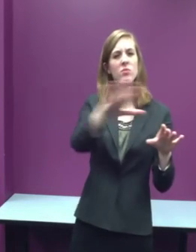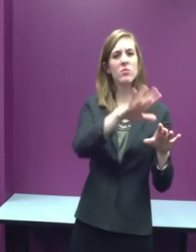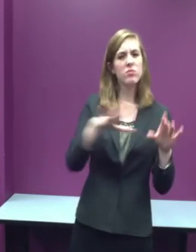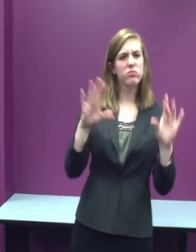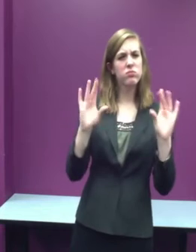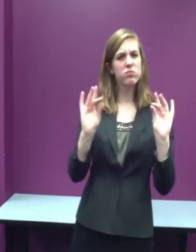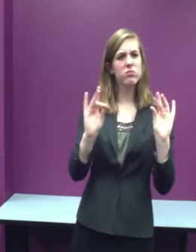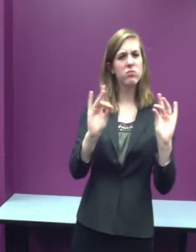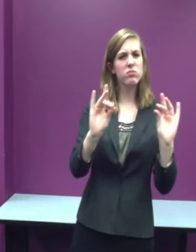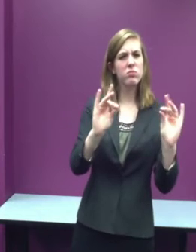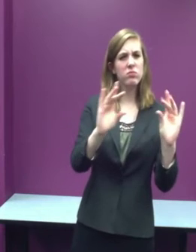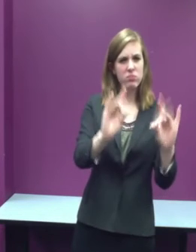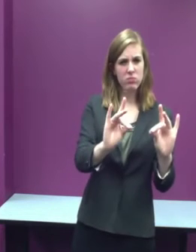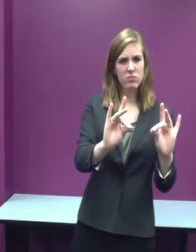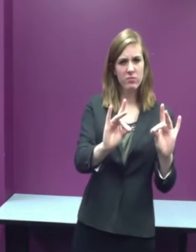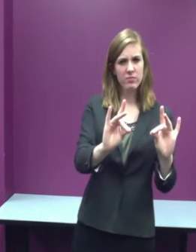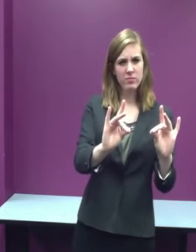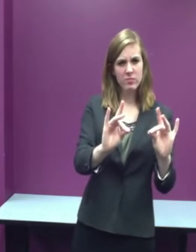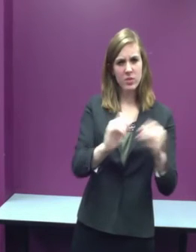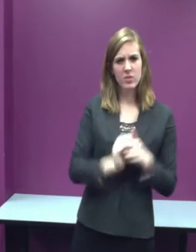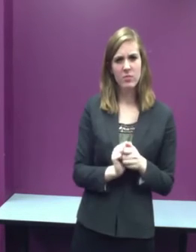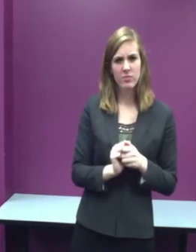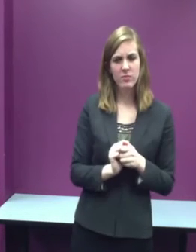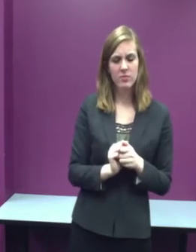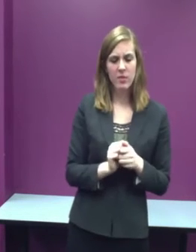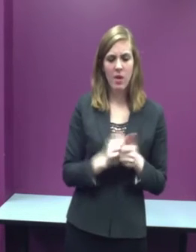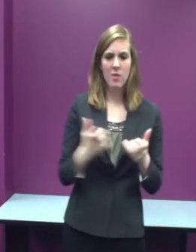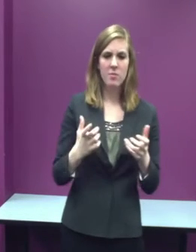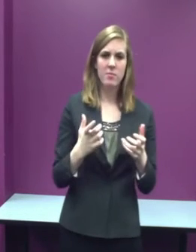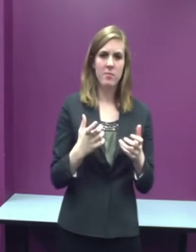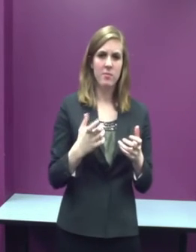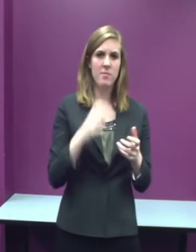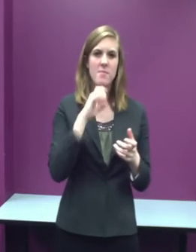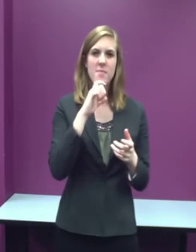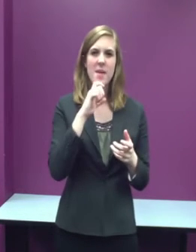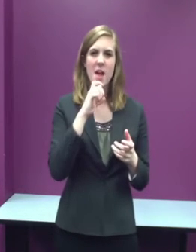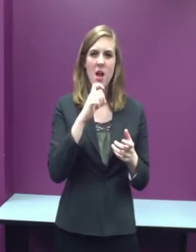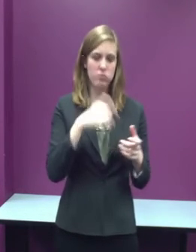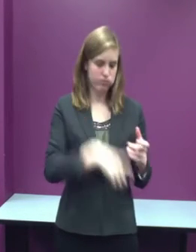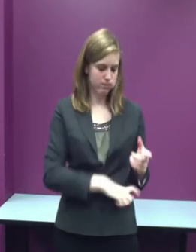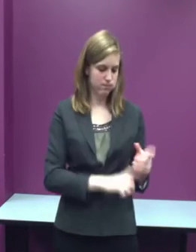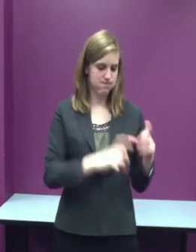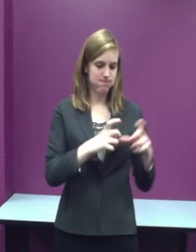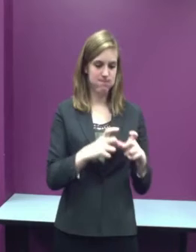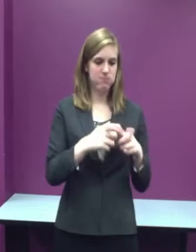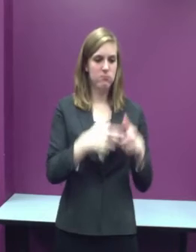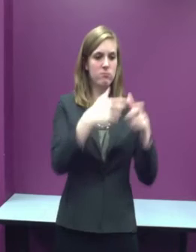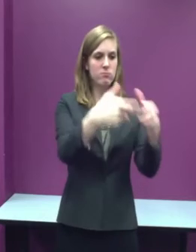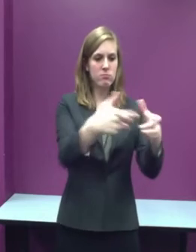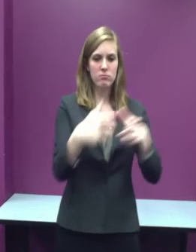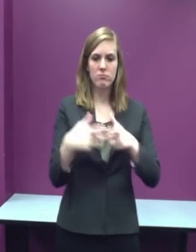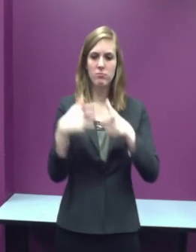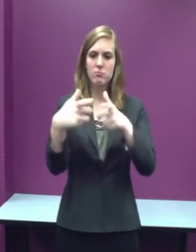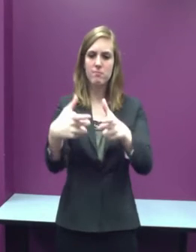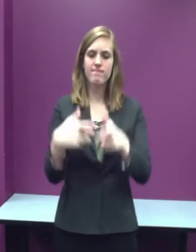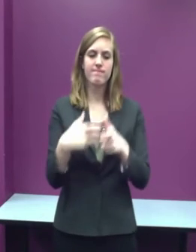There were only medals and small gifts for now, but in the future, Lewis told them, other Americans would arrive with a wealth of trade